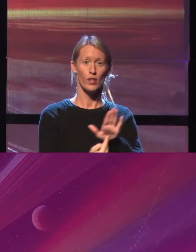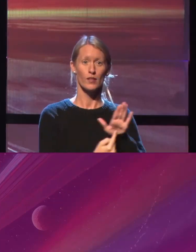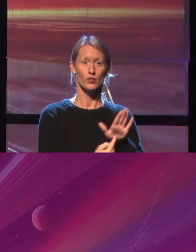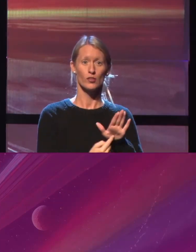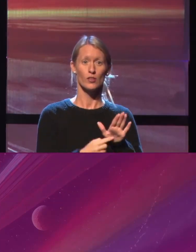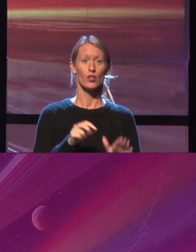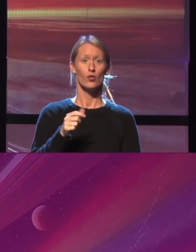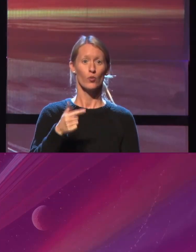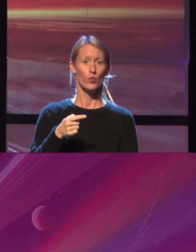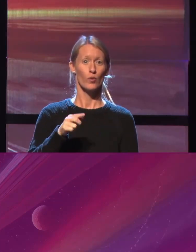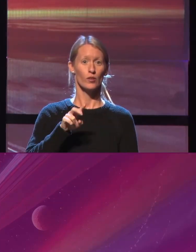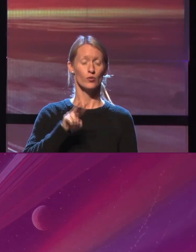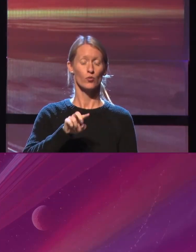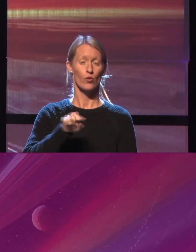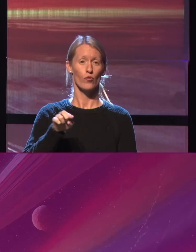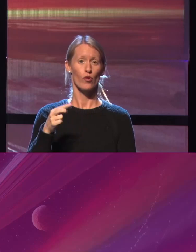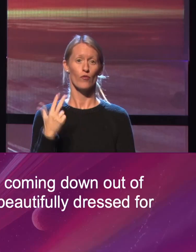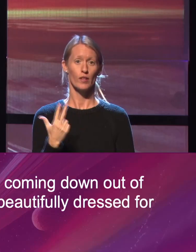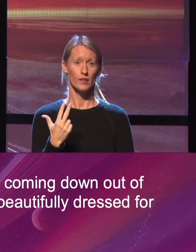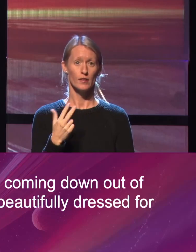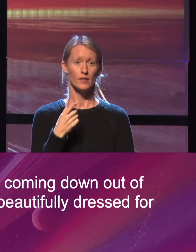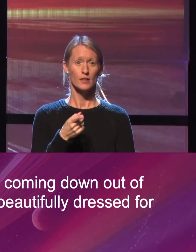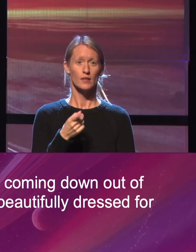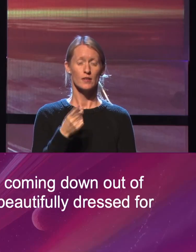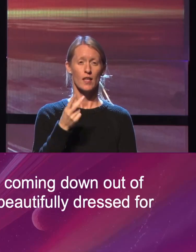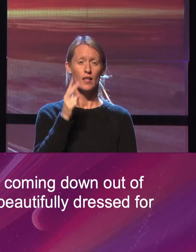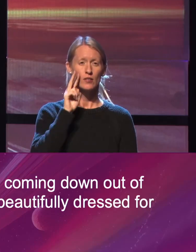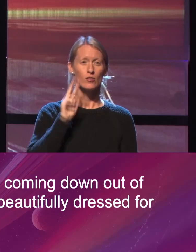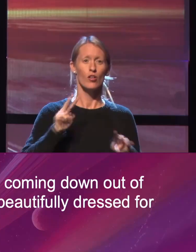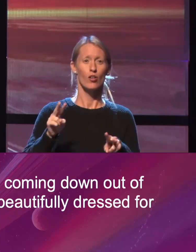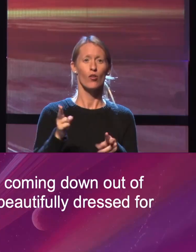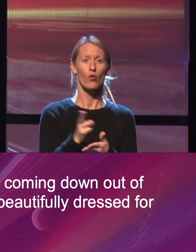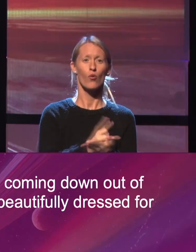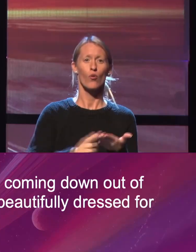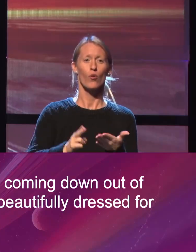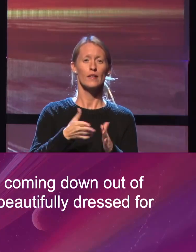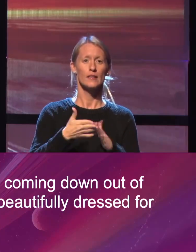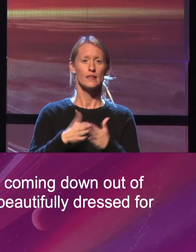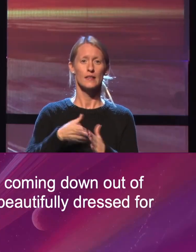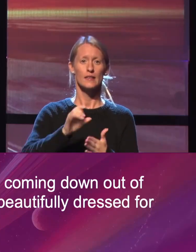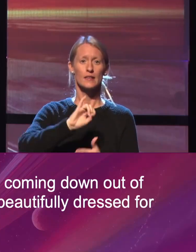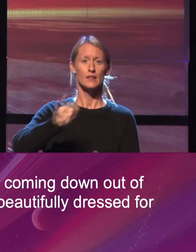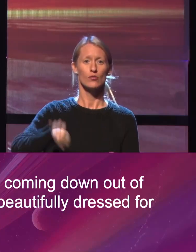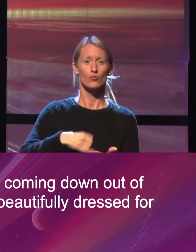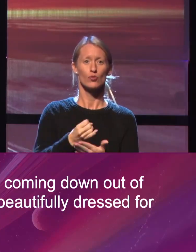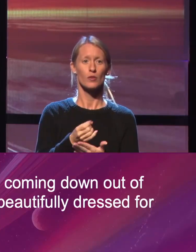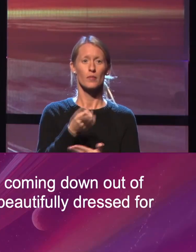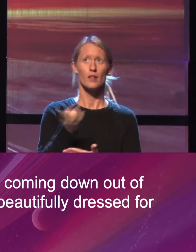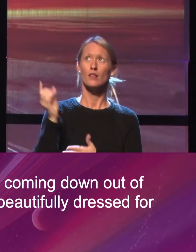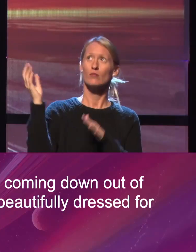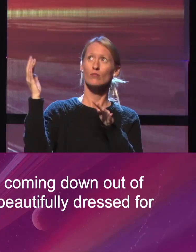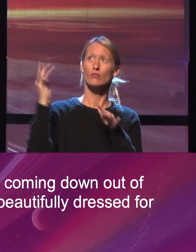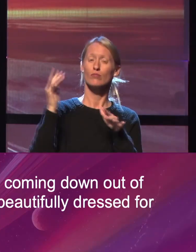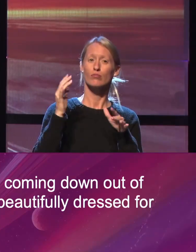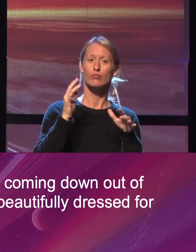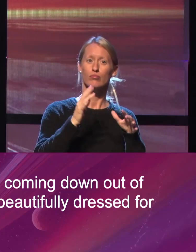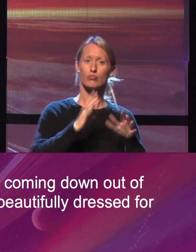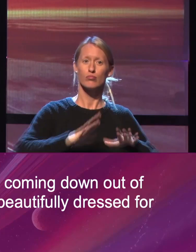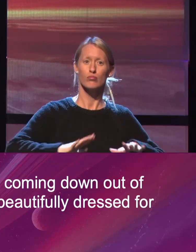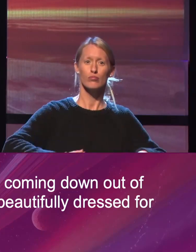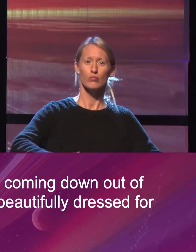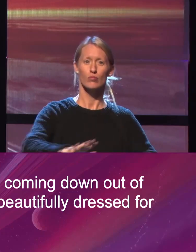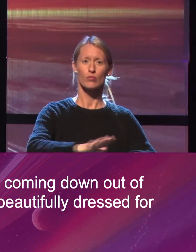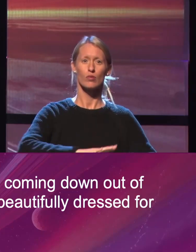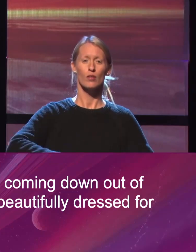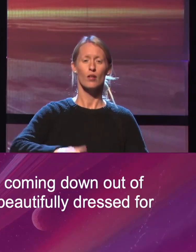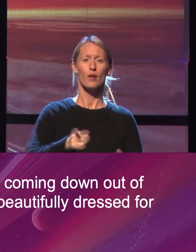few verses earlier, John says, I saw the holy city, the New Jerusalem. It was coming down out of heaven from God, prepared as a bride,